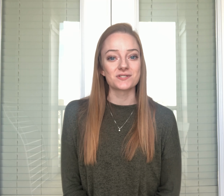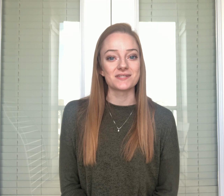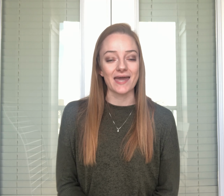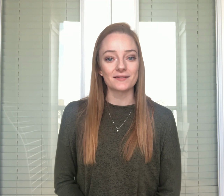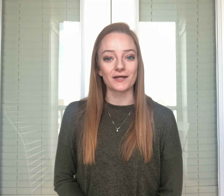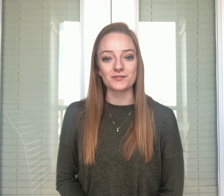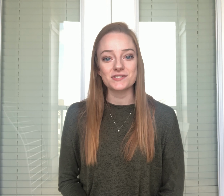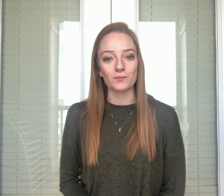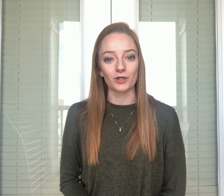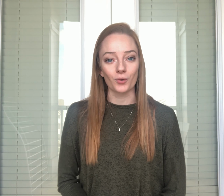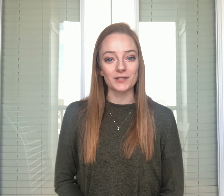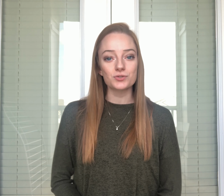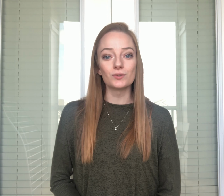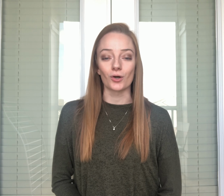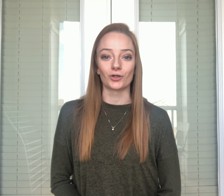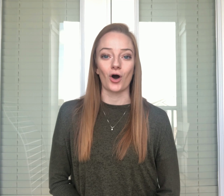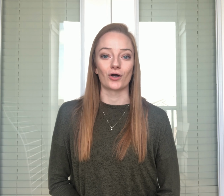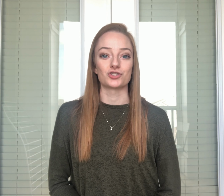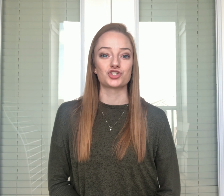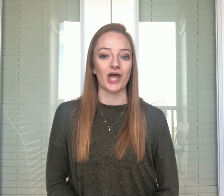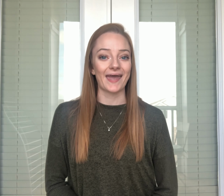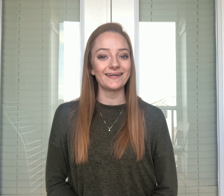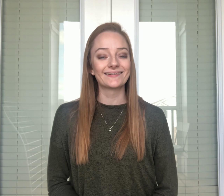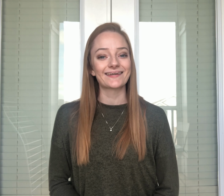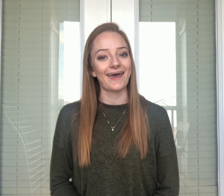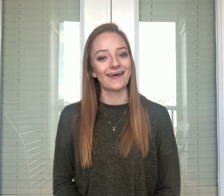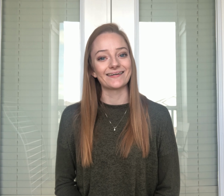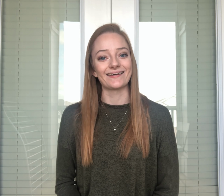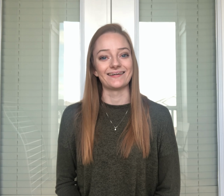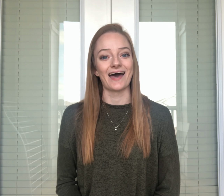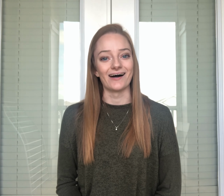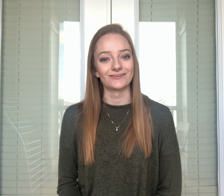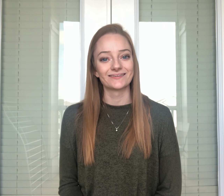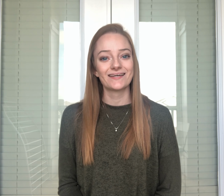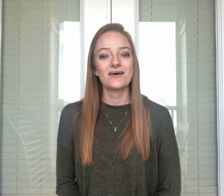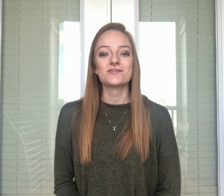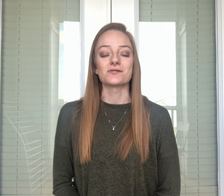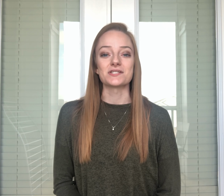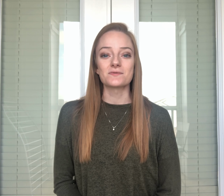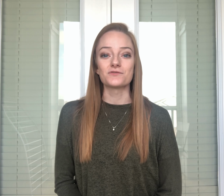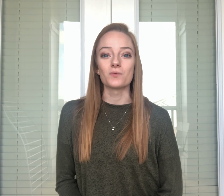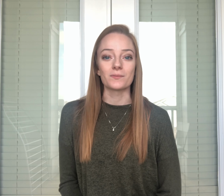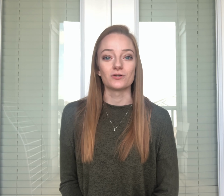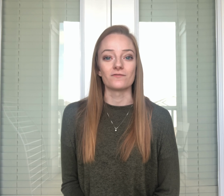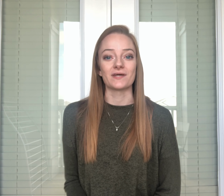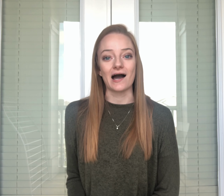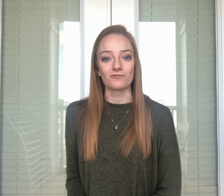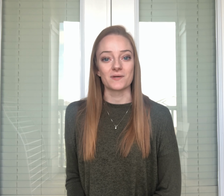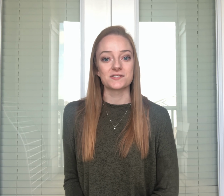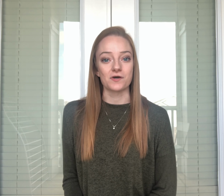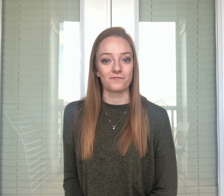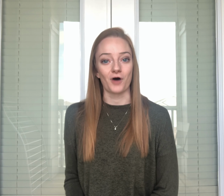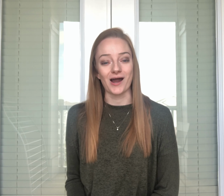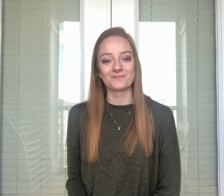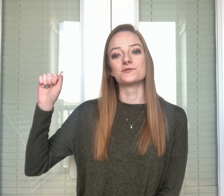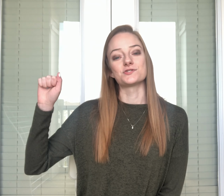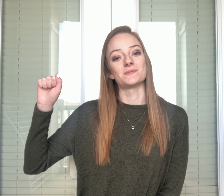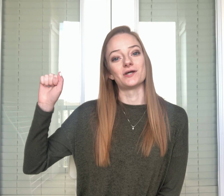today, the letters that we are going to learn are J, K, and L. So let's review what we know of the alphabet so far. So we know